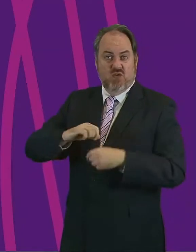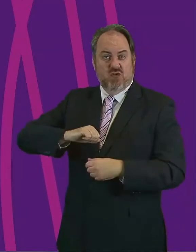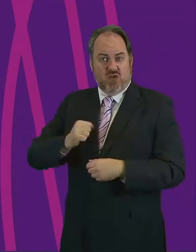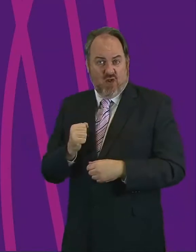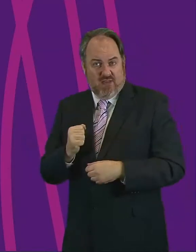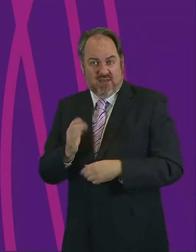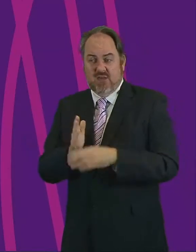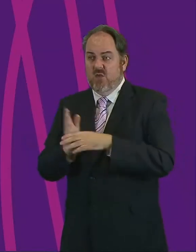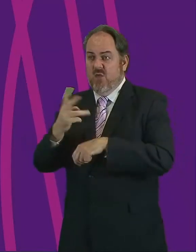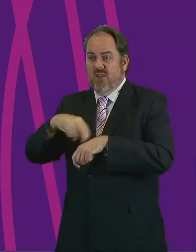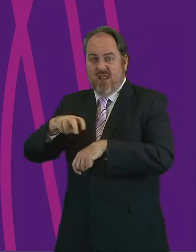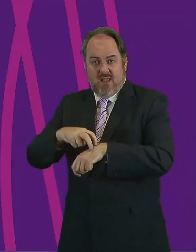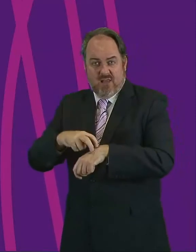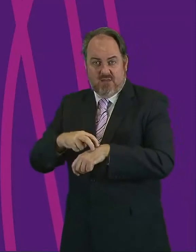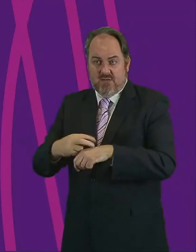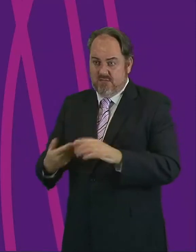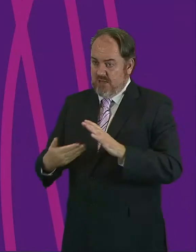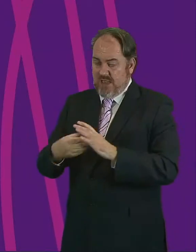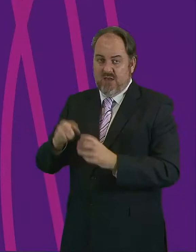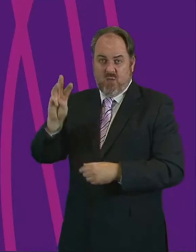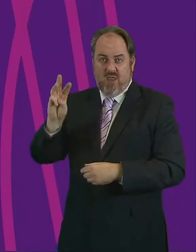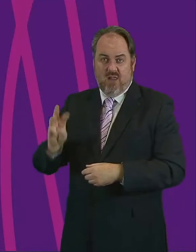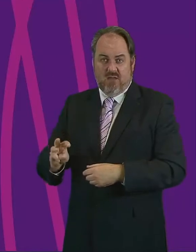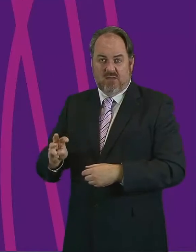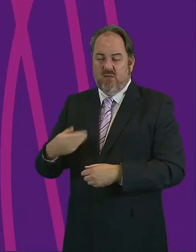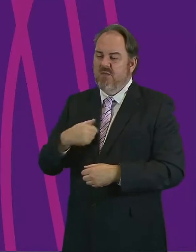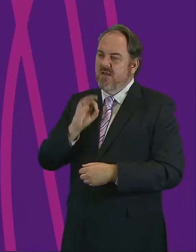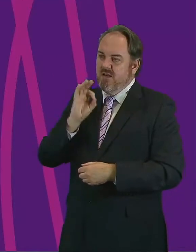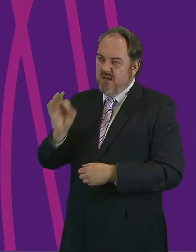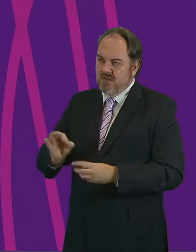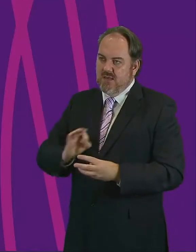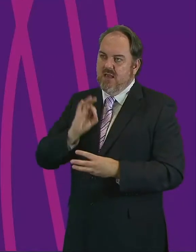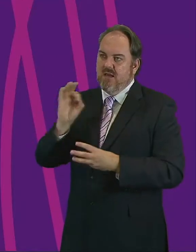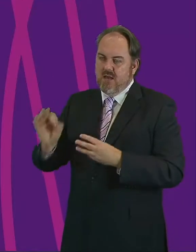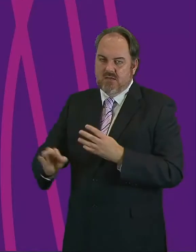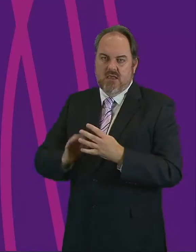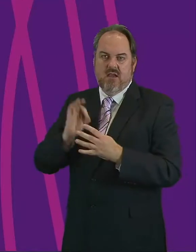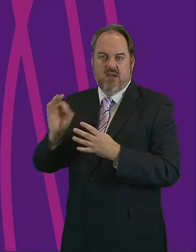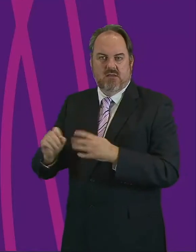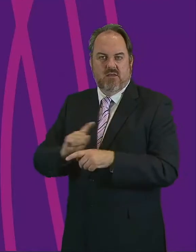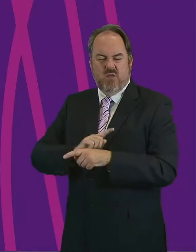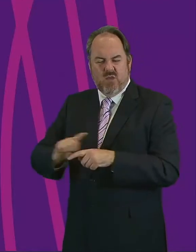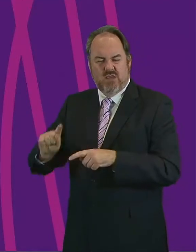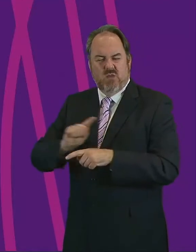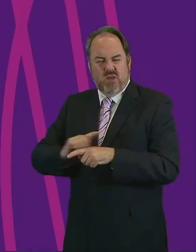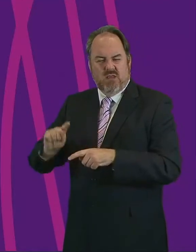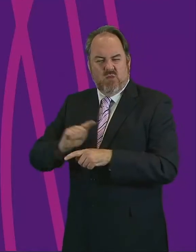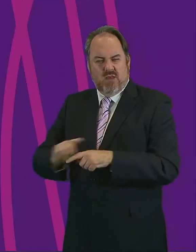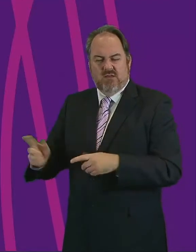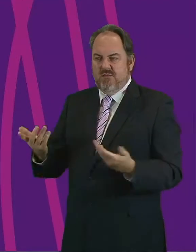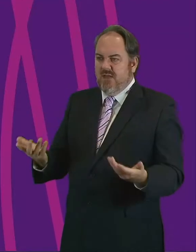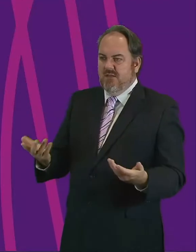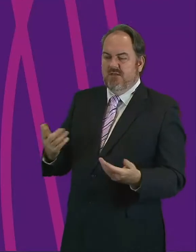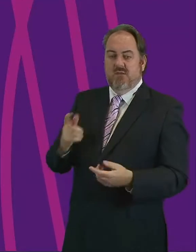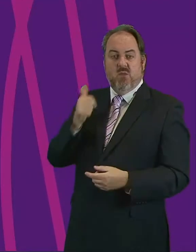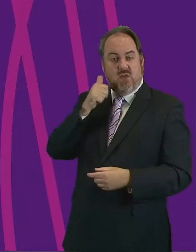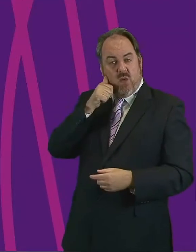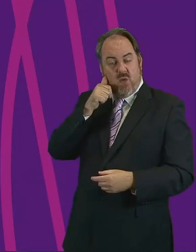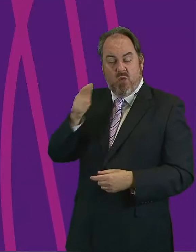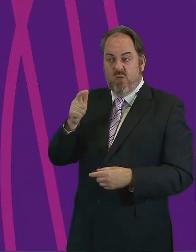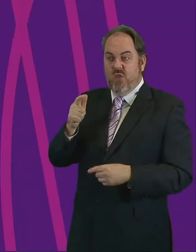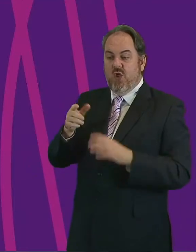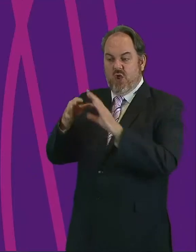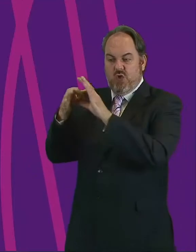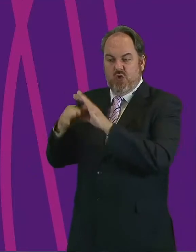We have made those calls for weeks. And I think for all that the Chancellor may have said yesterday about the union, the one thing he could